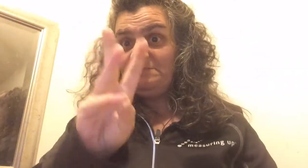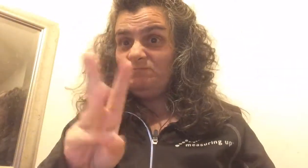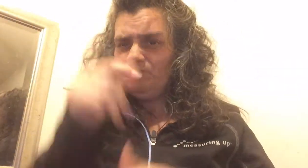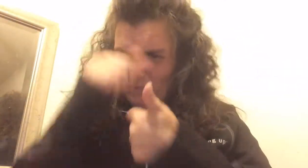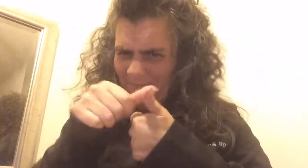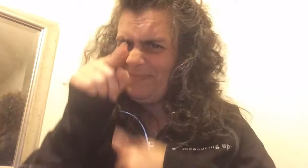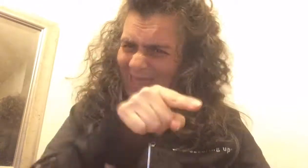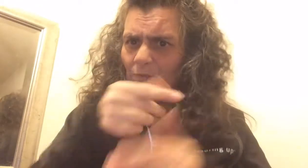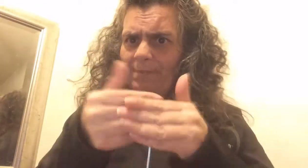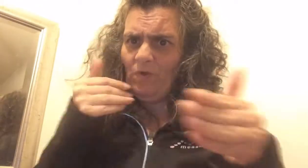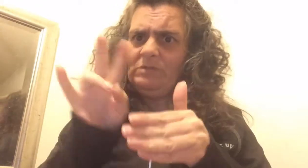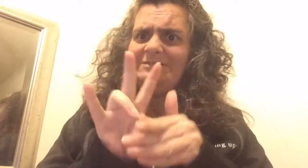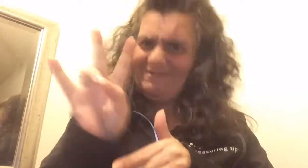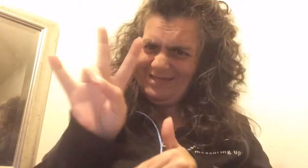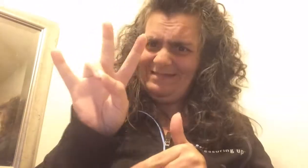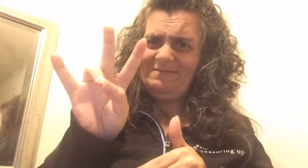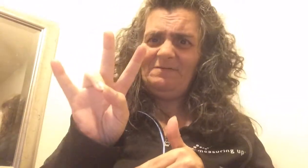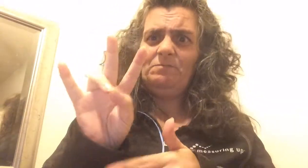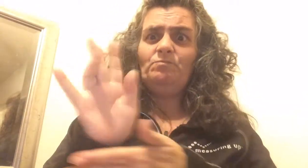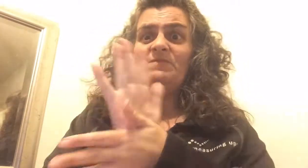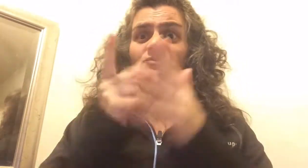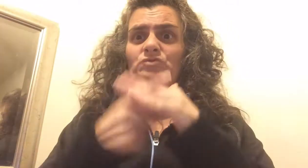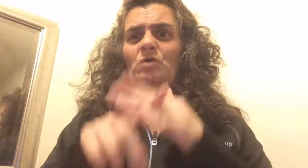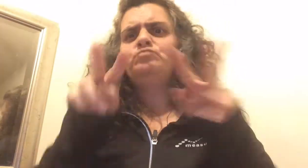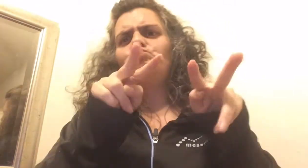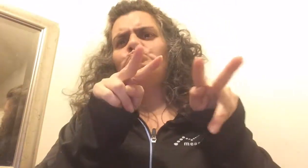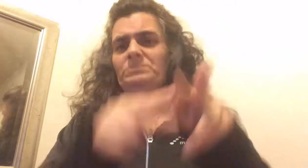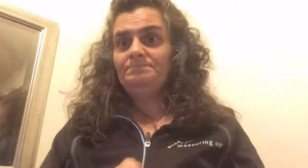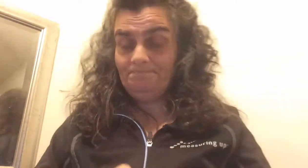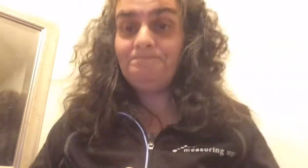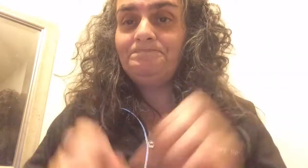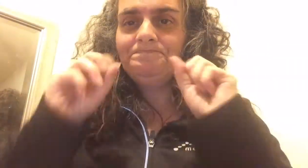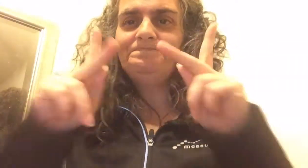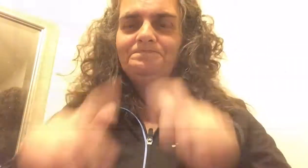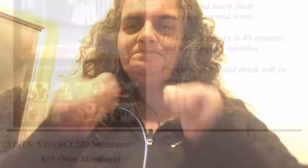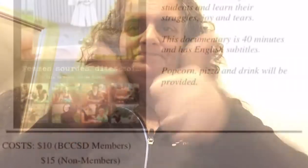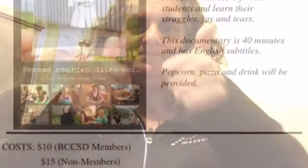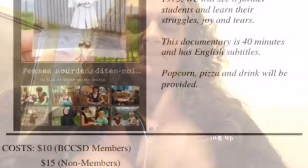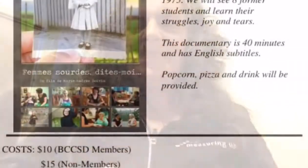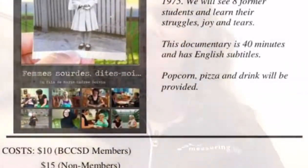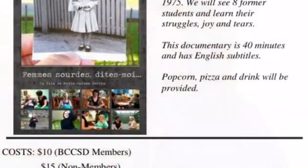outfit. Yeah, dude. I'm going to wait a minute.